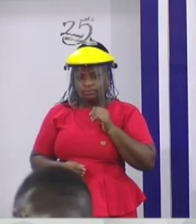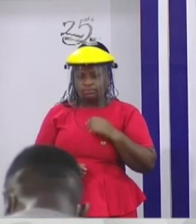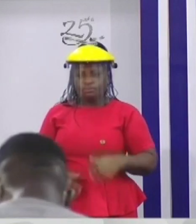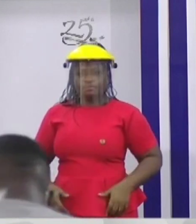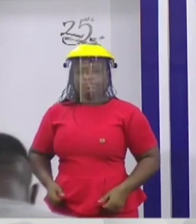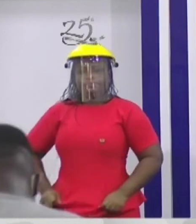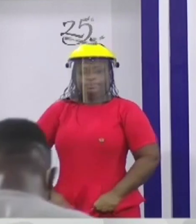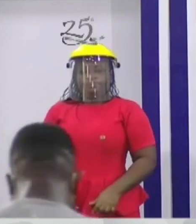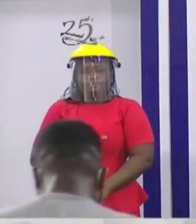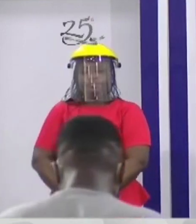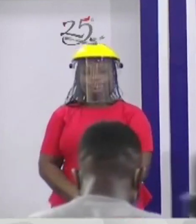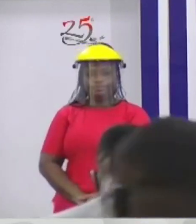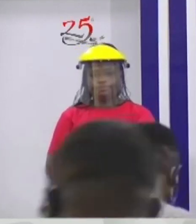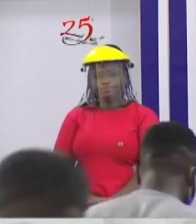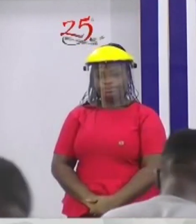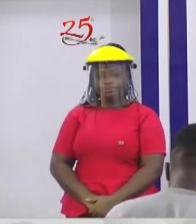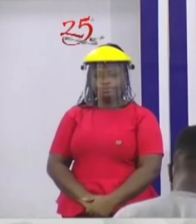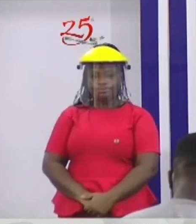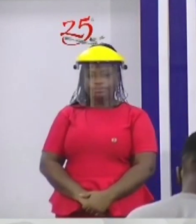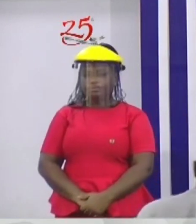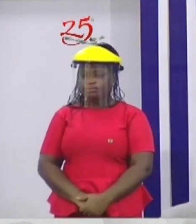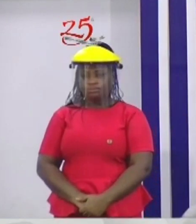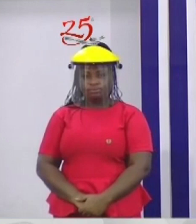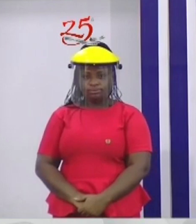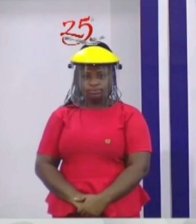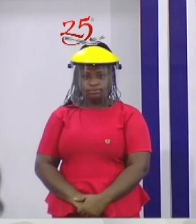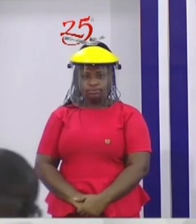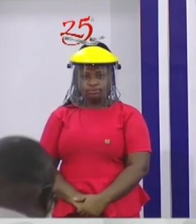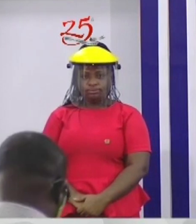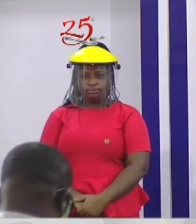If there are none to, we will call it an early morning.